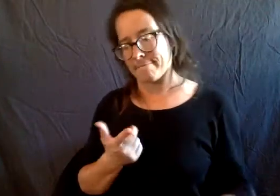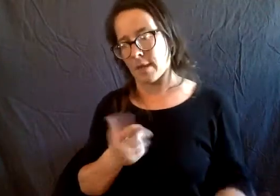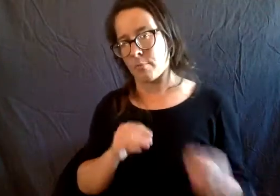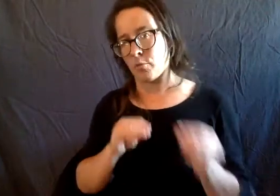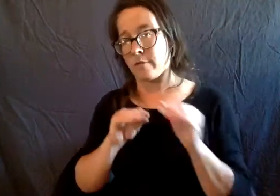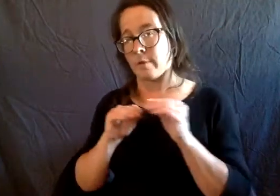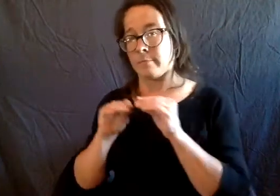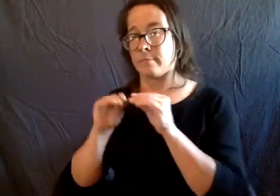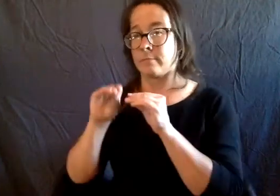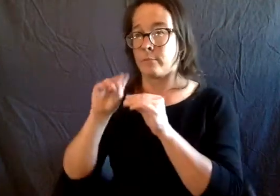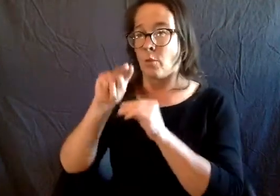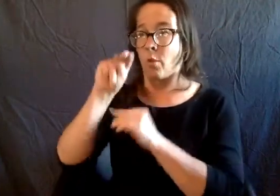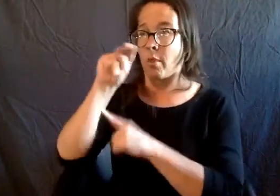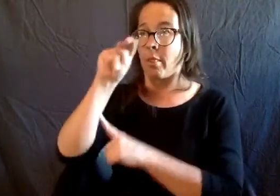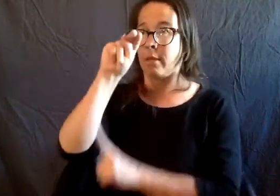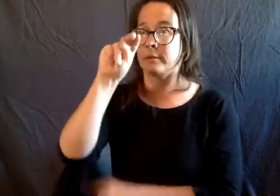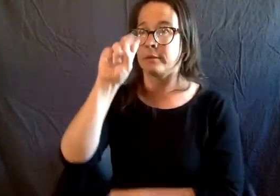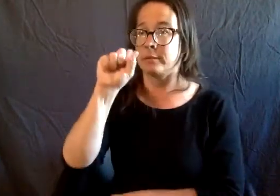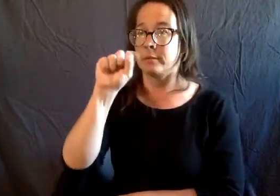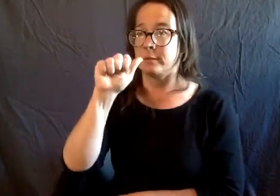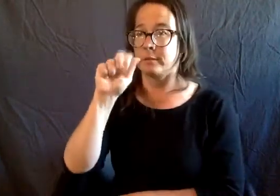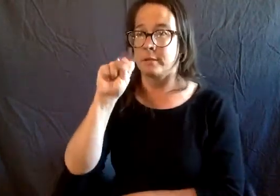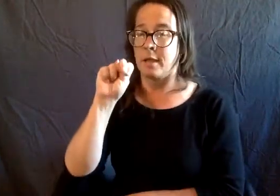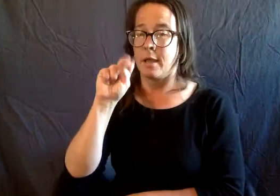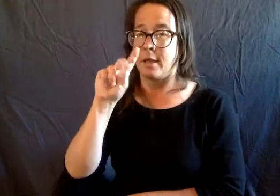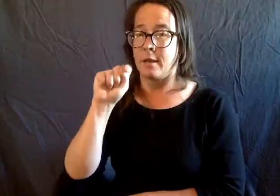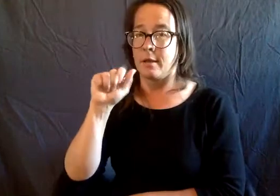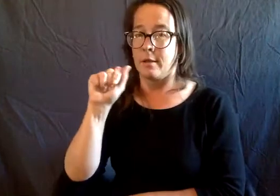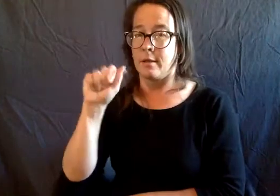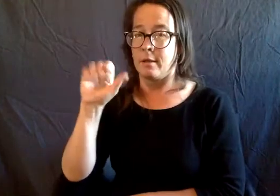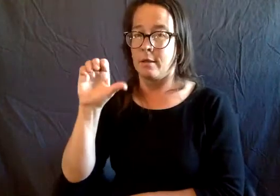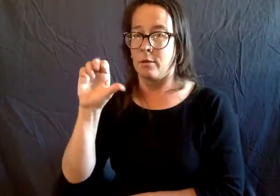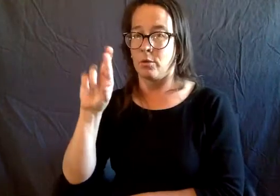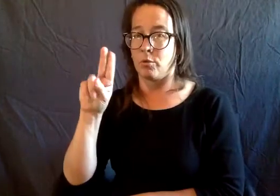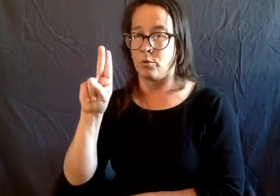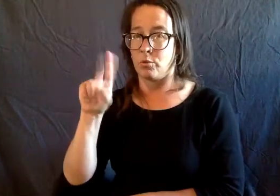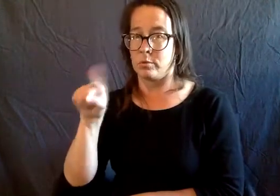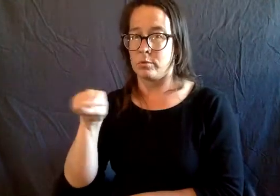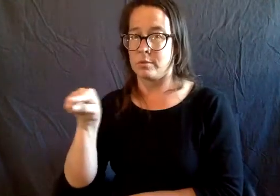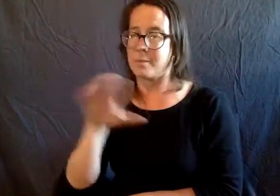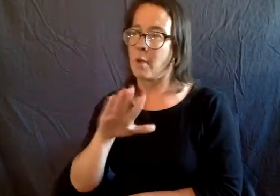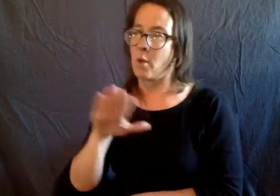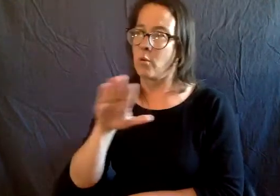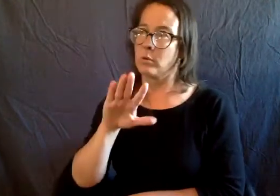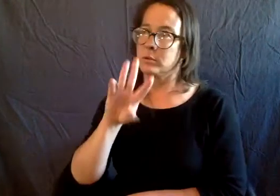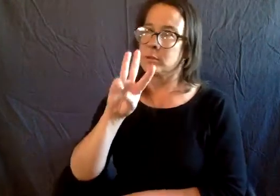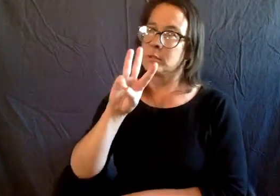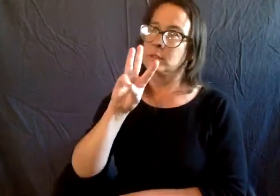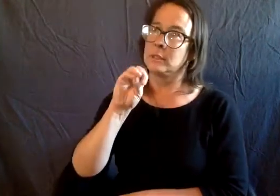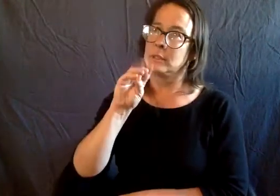up to Santa Cruz, California. For folks out of the country, it's about 6 hours north of LA, not